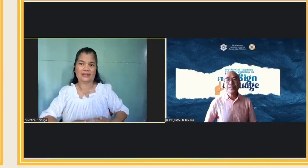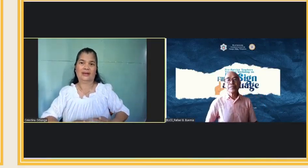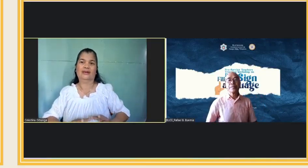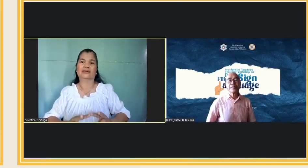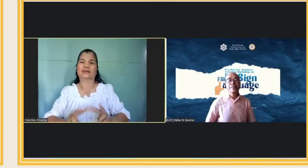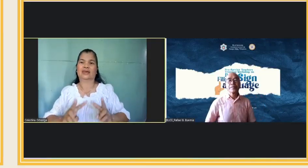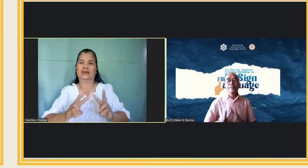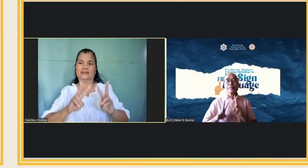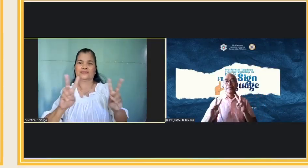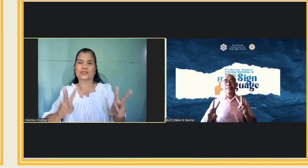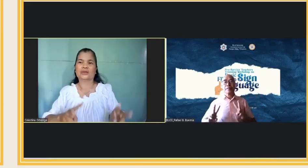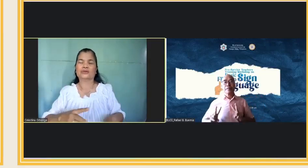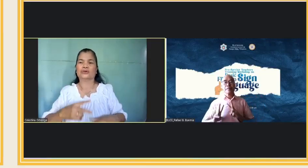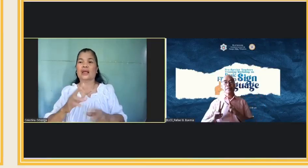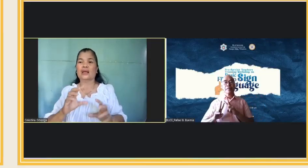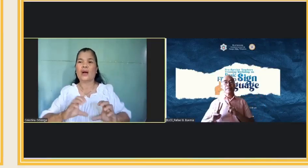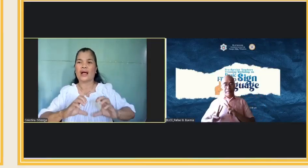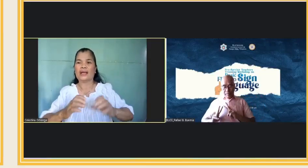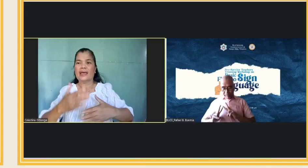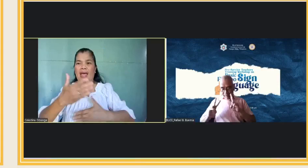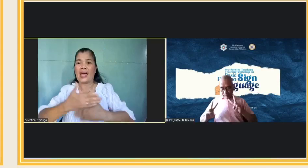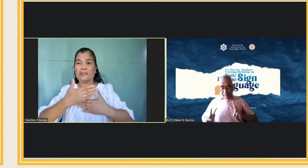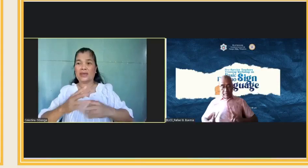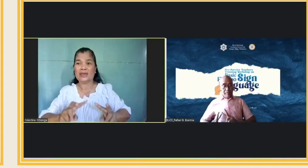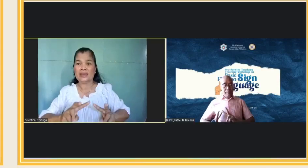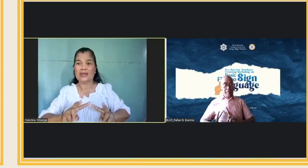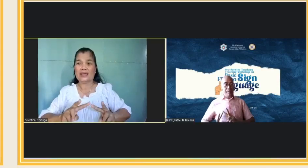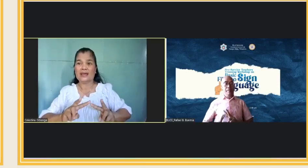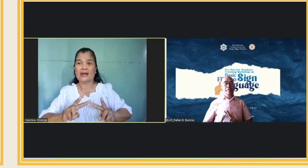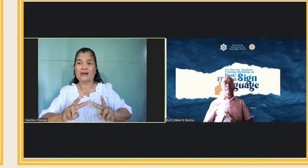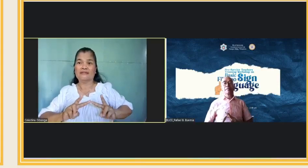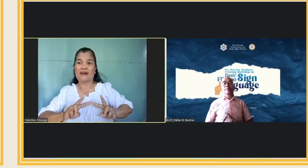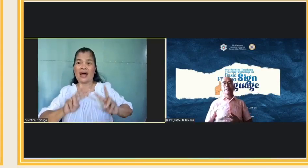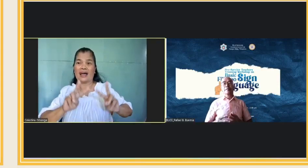heart. Okay. So dalawa. Happy